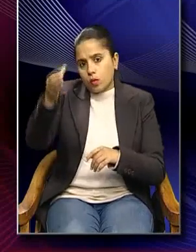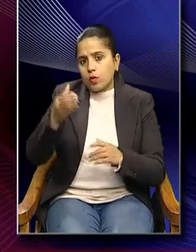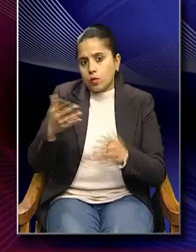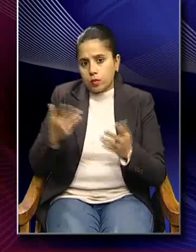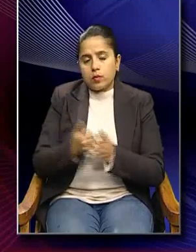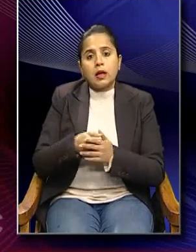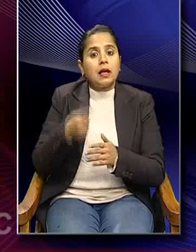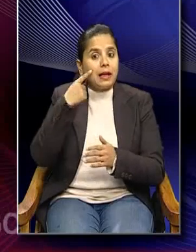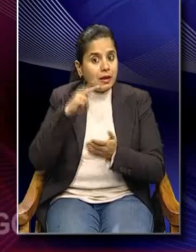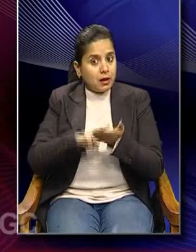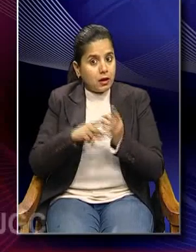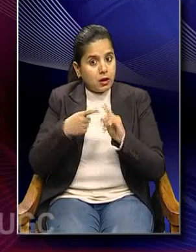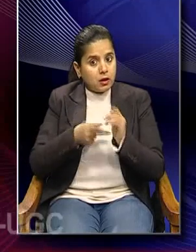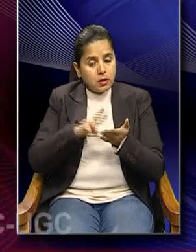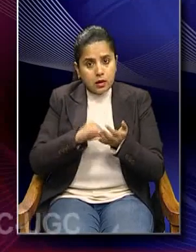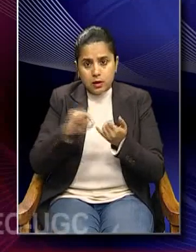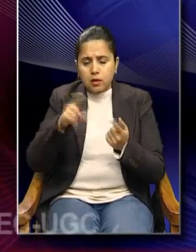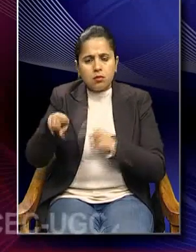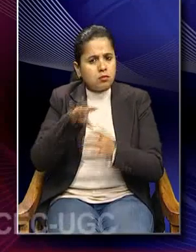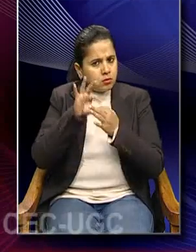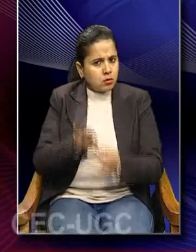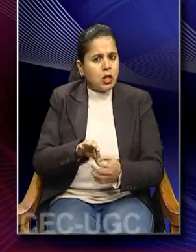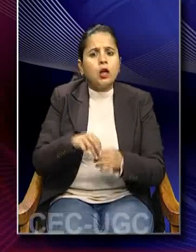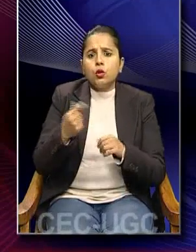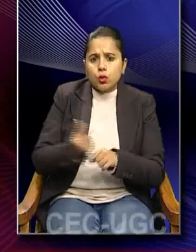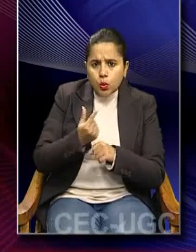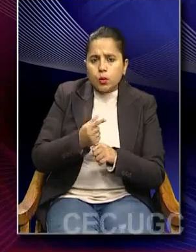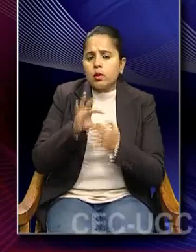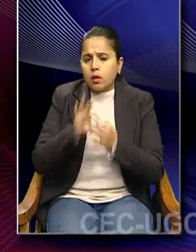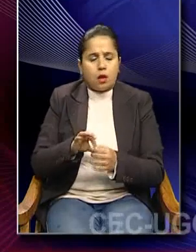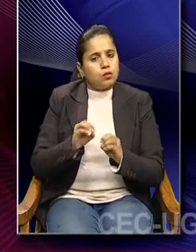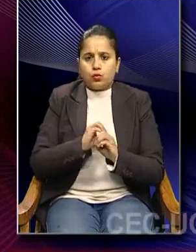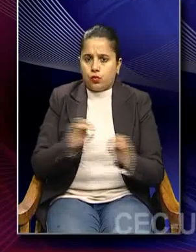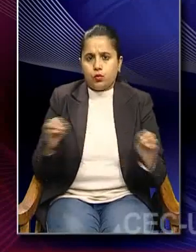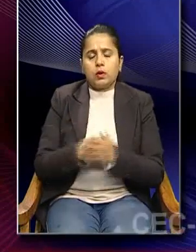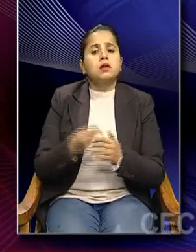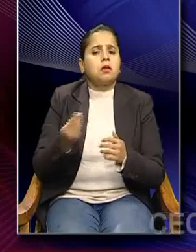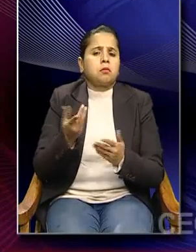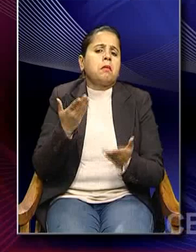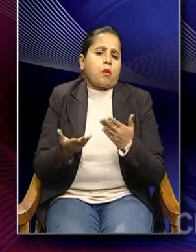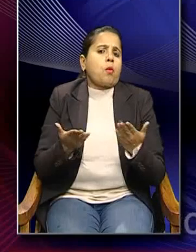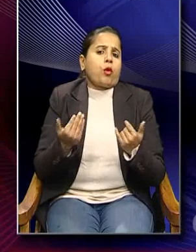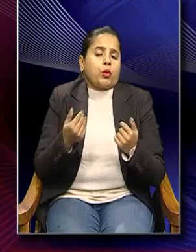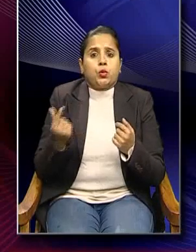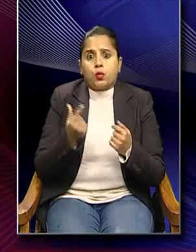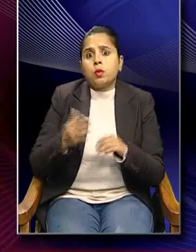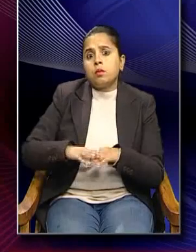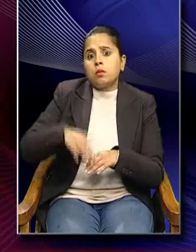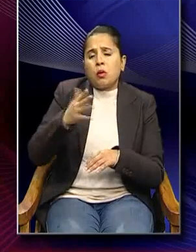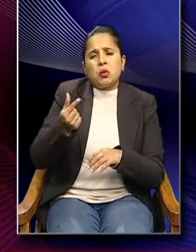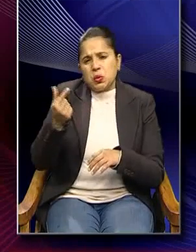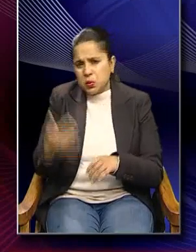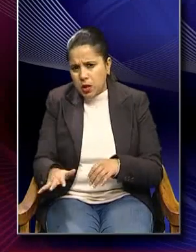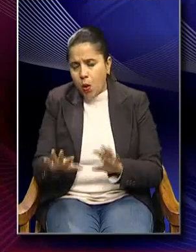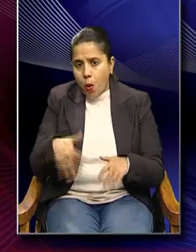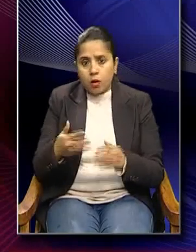The intrinsic value does not pertain to the usefulness. Something can be very, very useless and